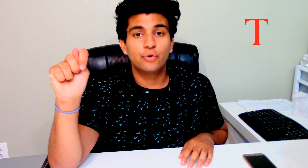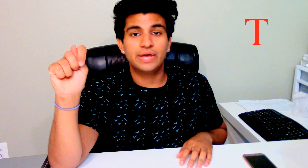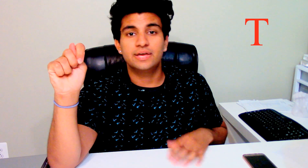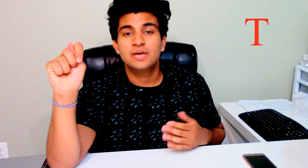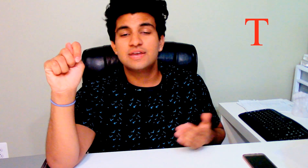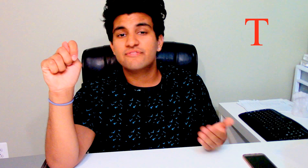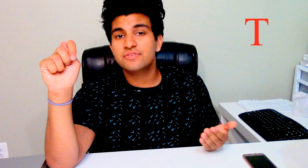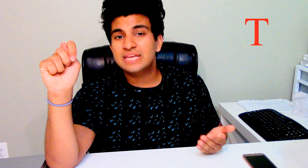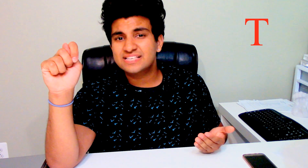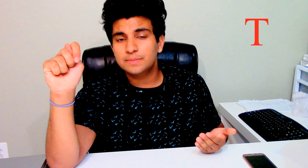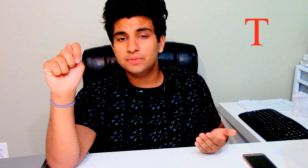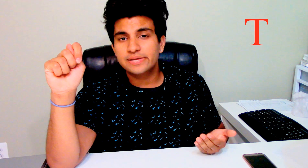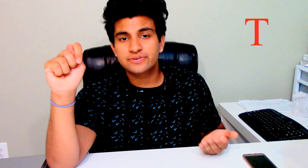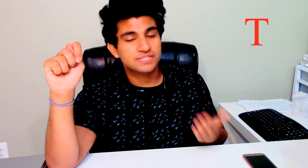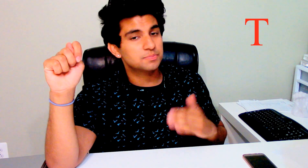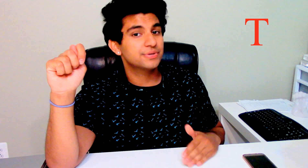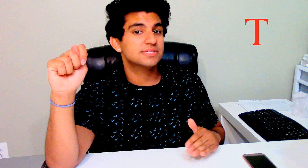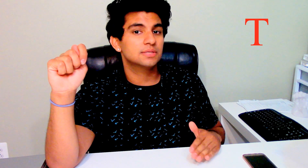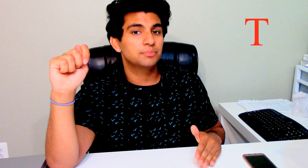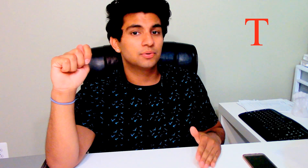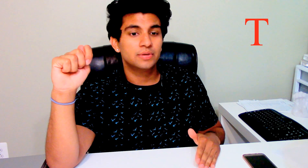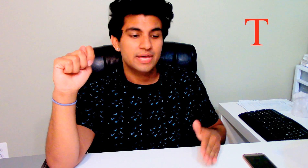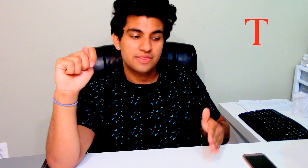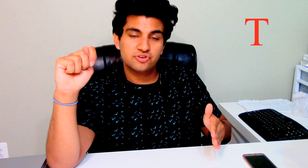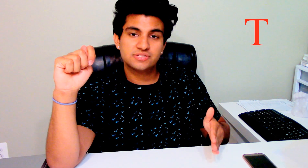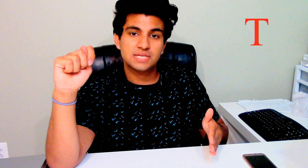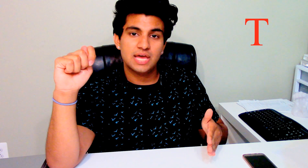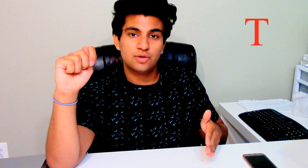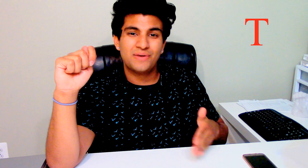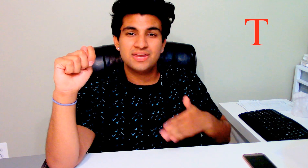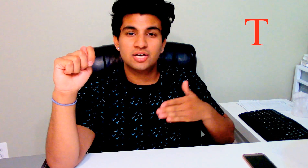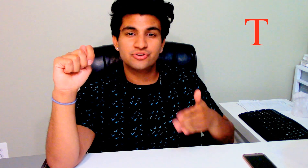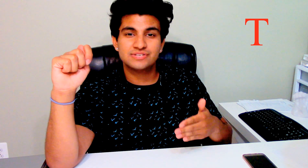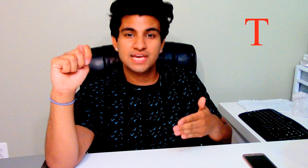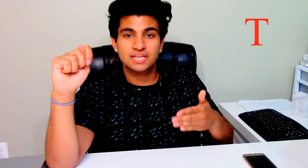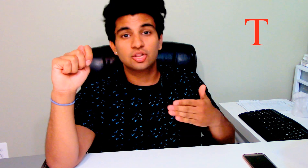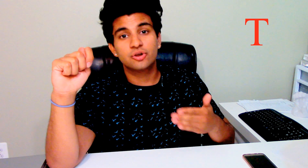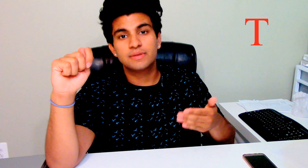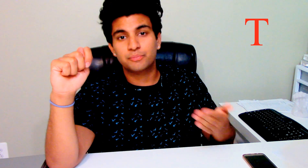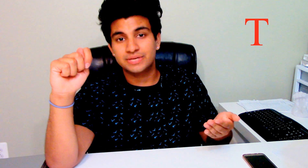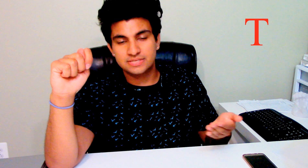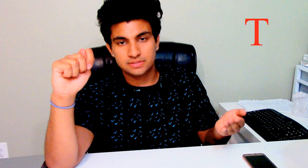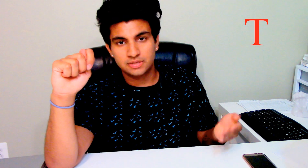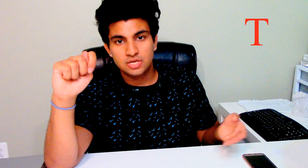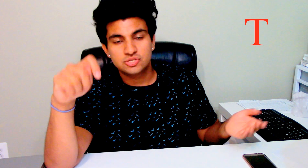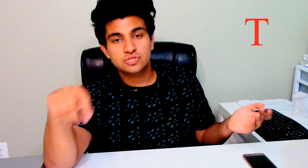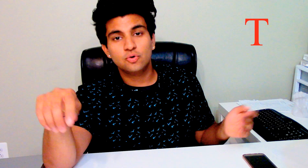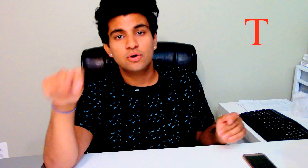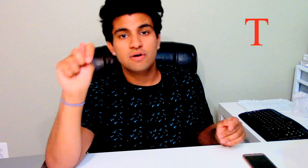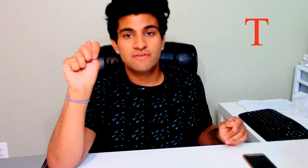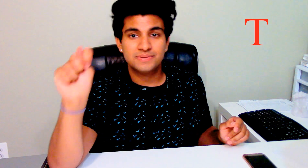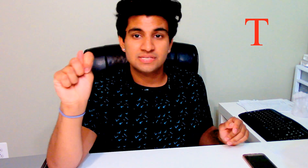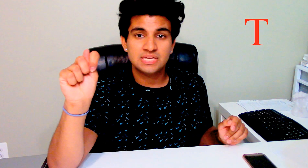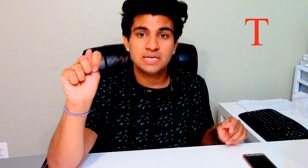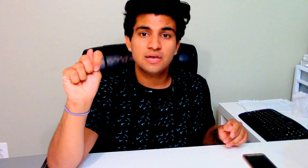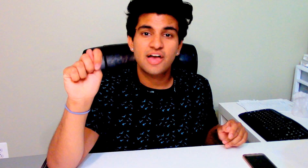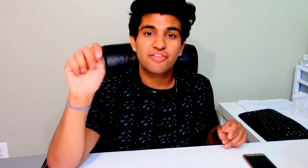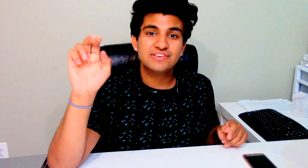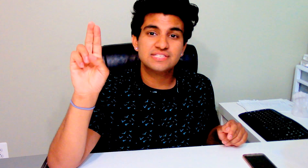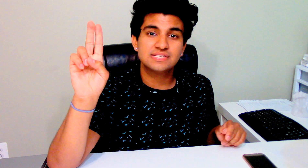Okay, now for the next couple letters, it's pretty simple. There's a way to understand and learn them pretty easily. So from a T, this is